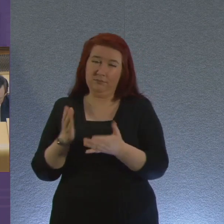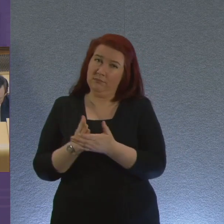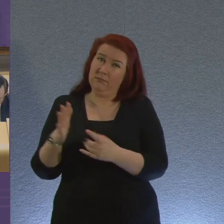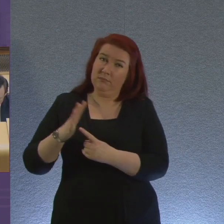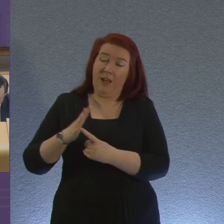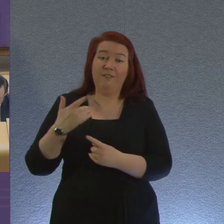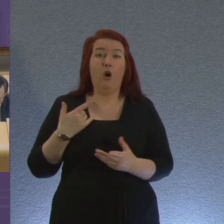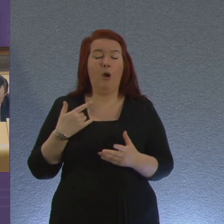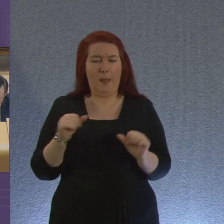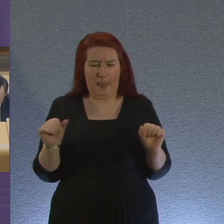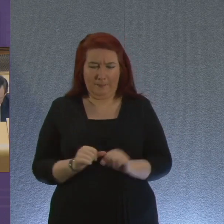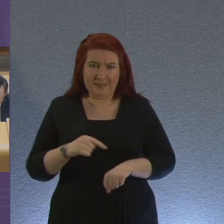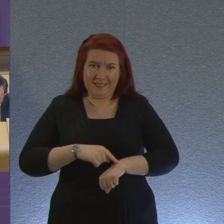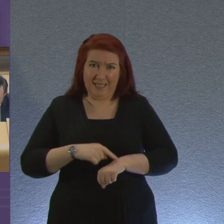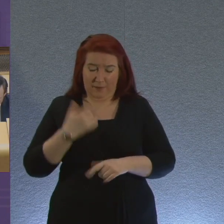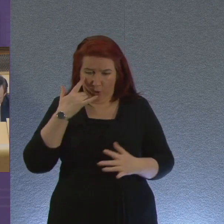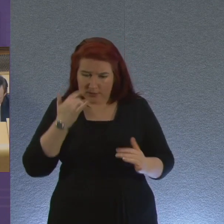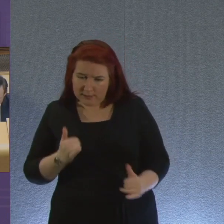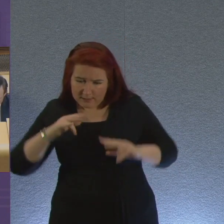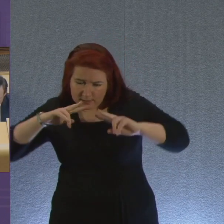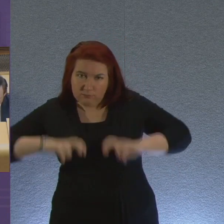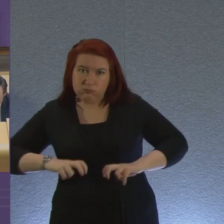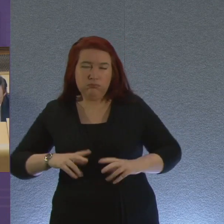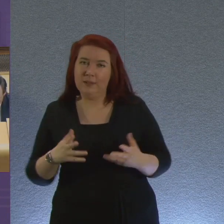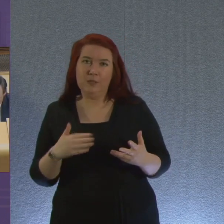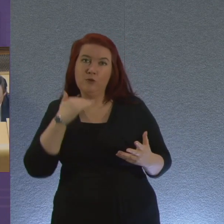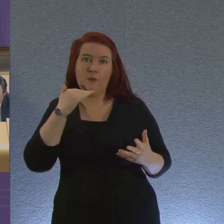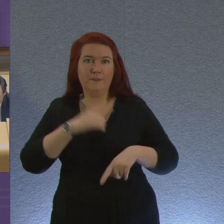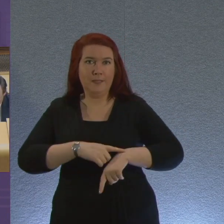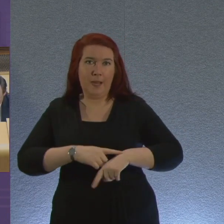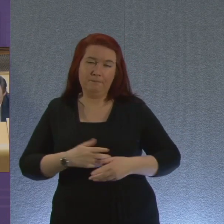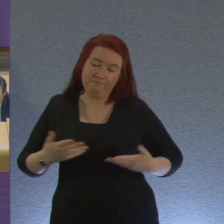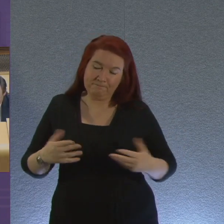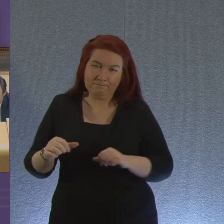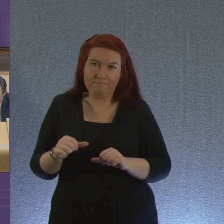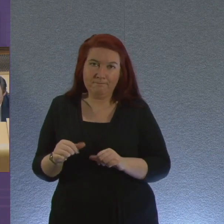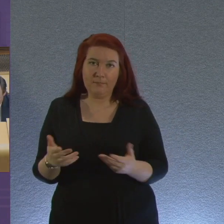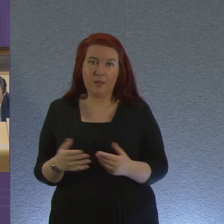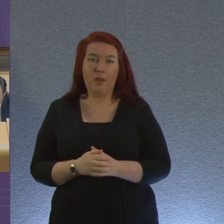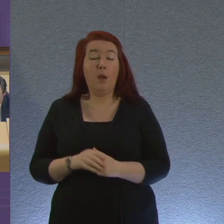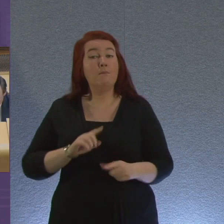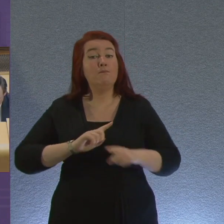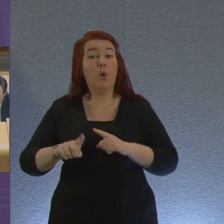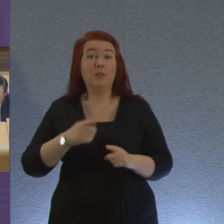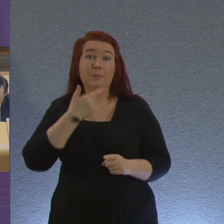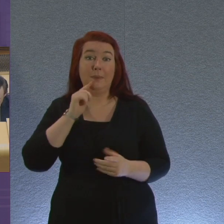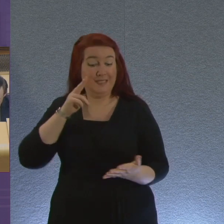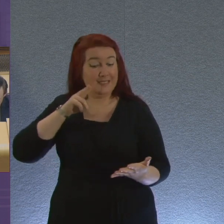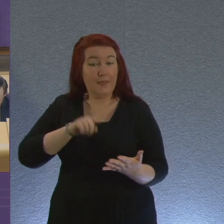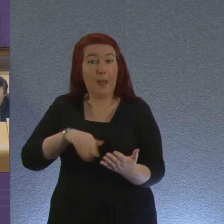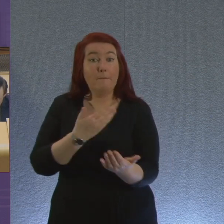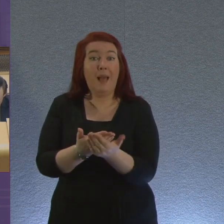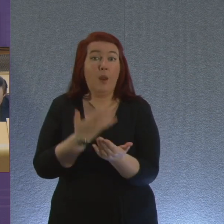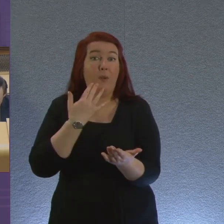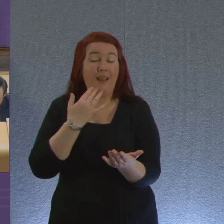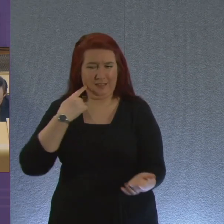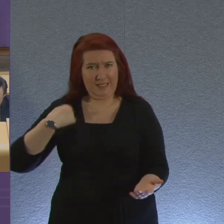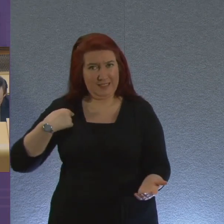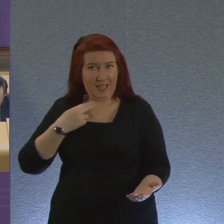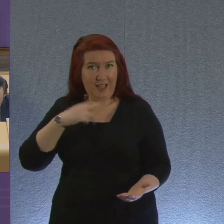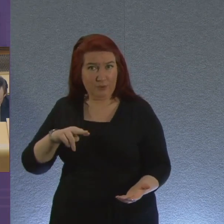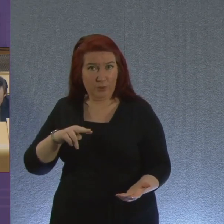for scrutiny of this legislation. Most members will only have seen this bill yesterday afternoon. And we're now being asked